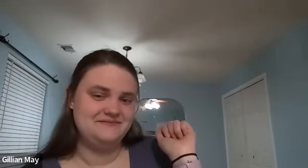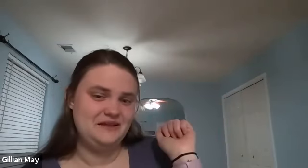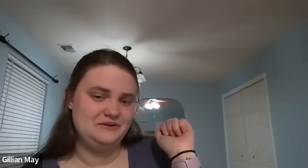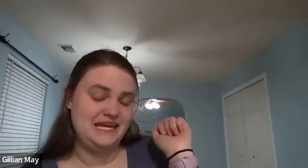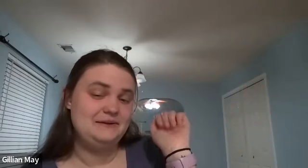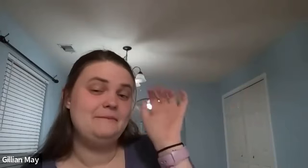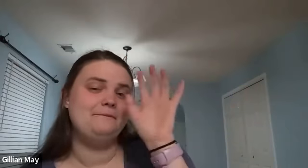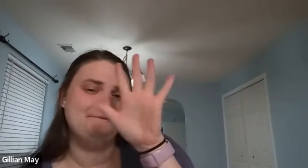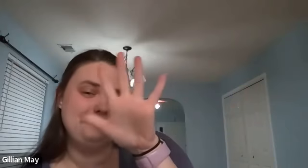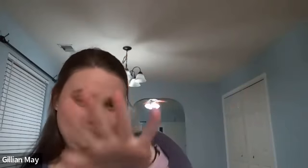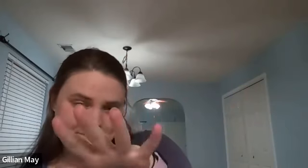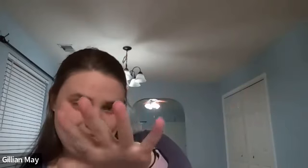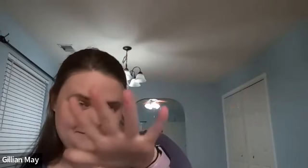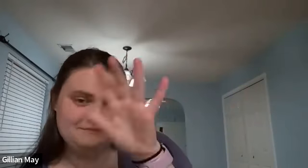I'll do it again.